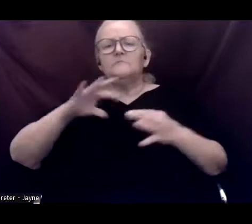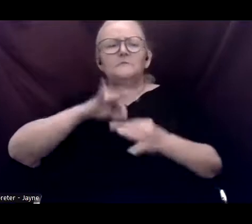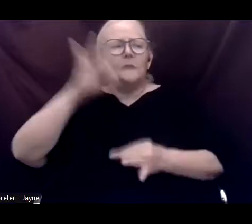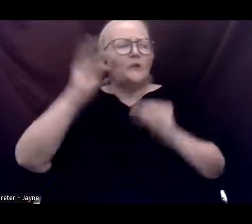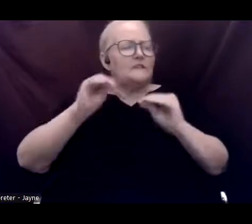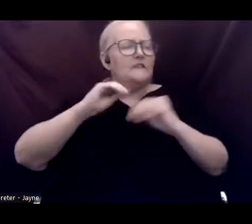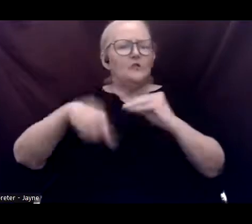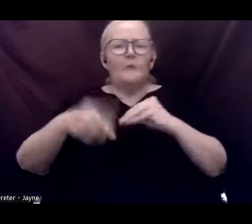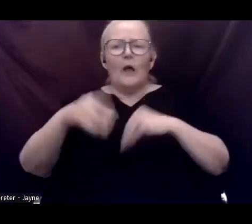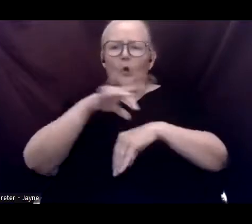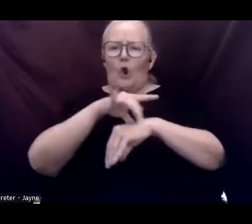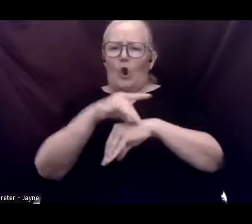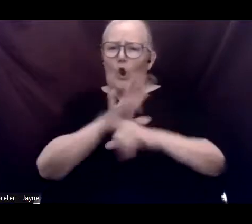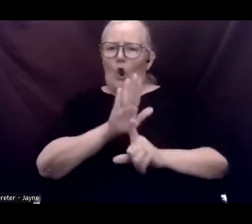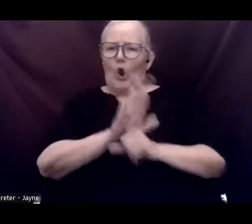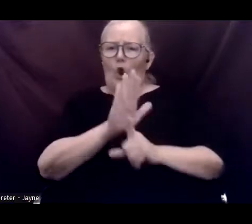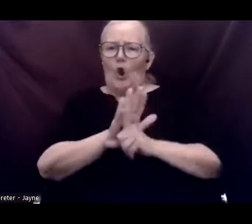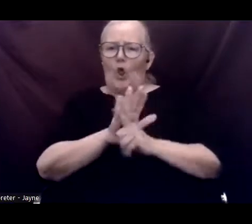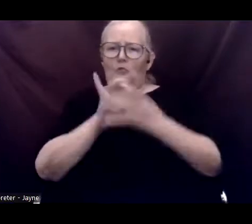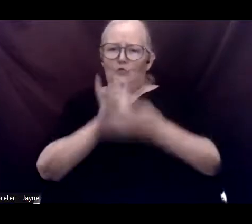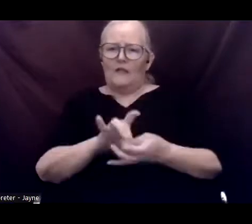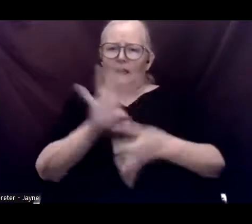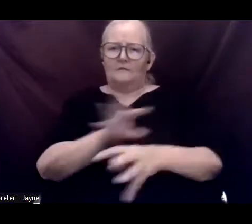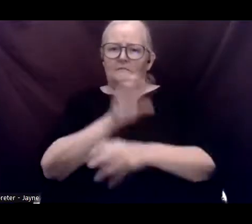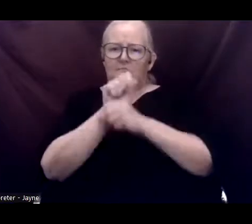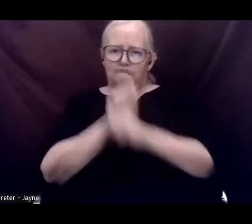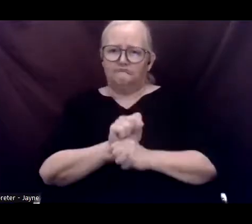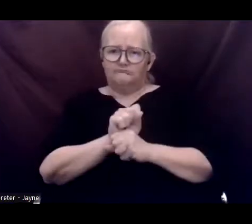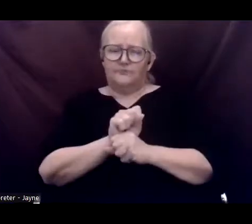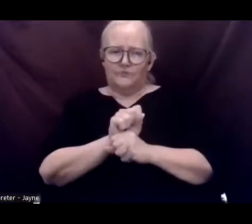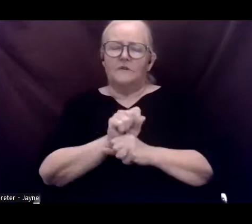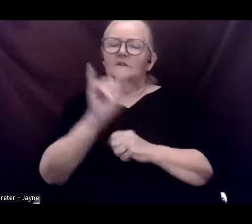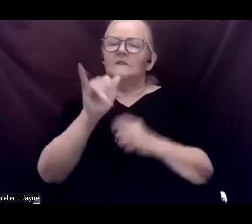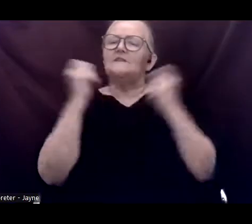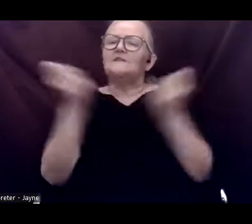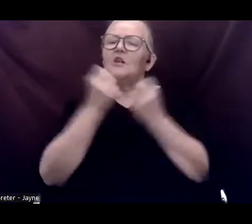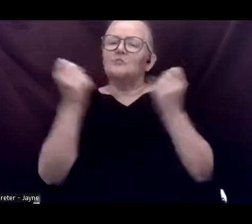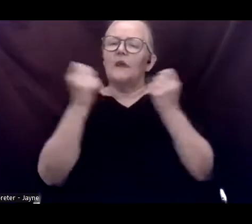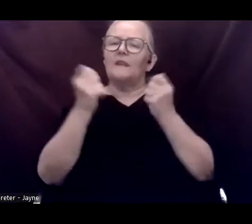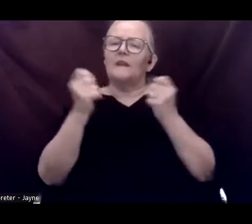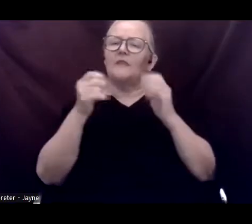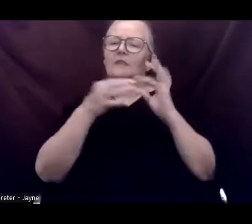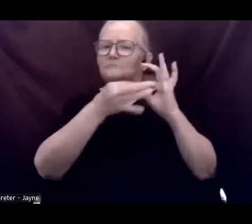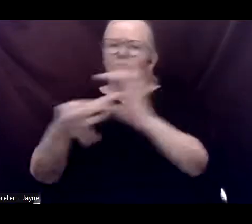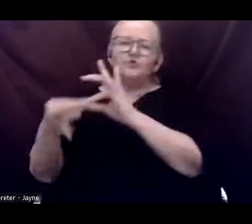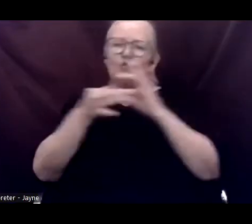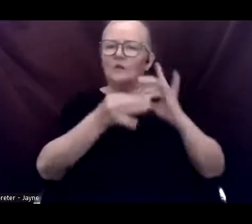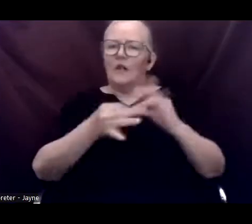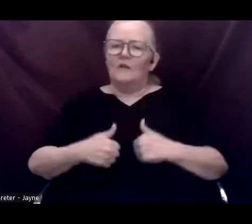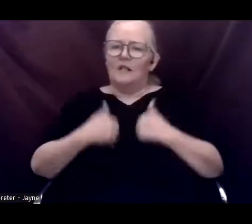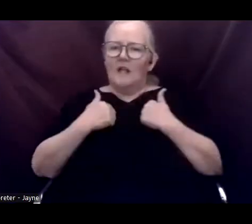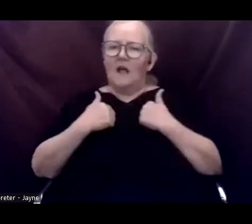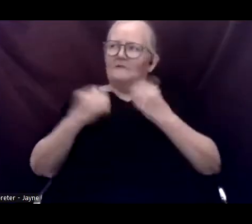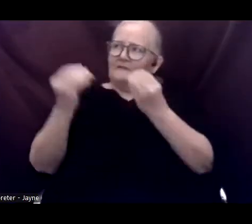earth-centered traditions which celebrate the sacred circle of life and instruct us to live in harmony with